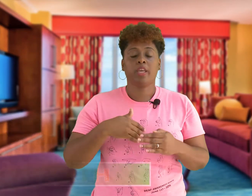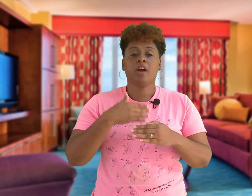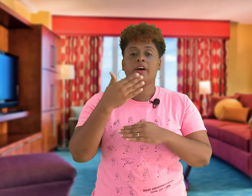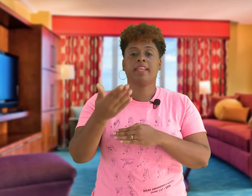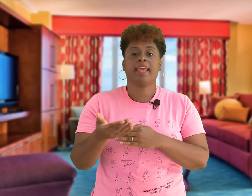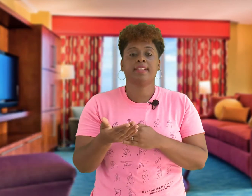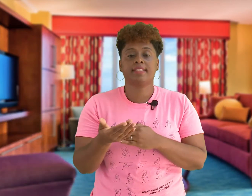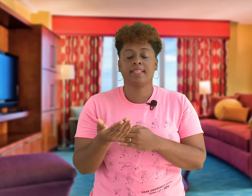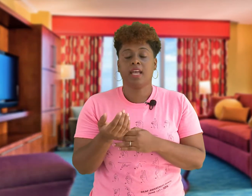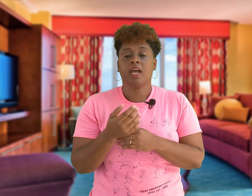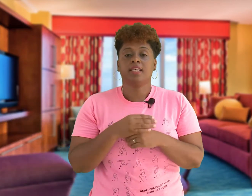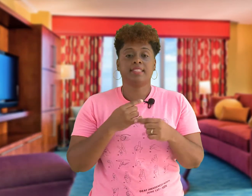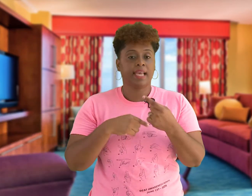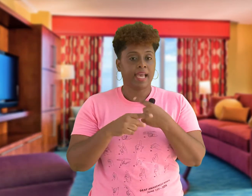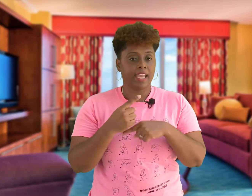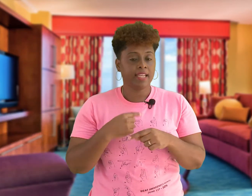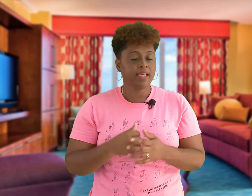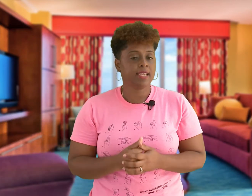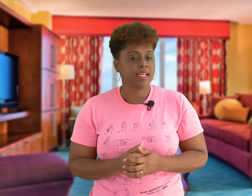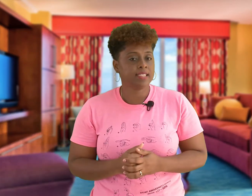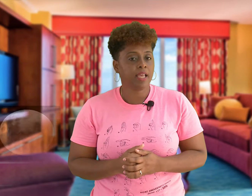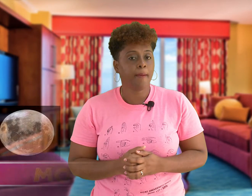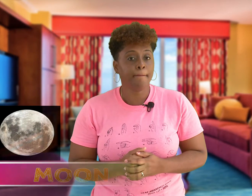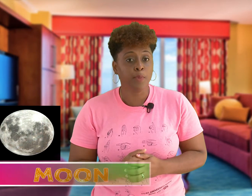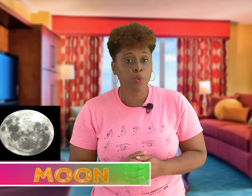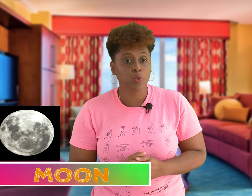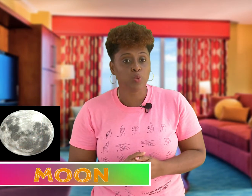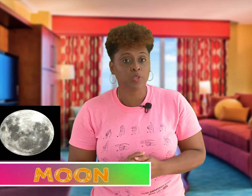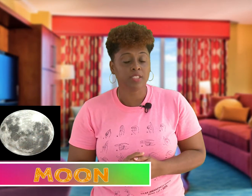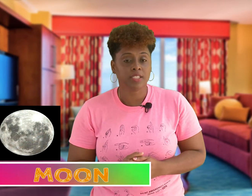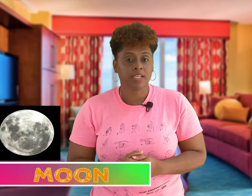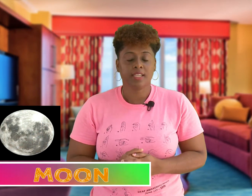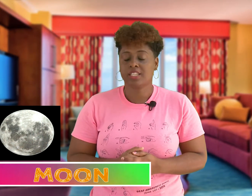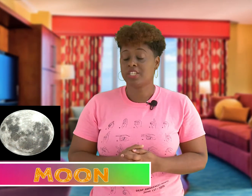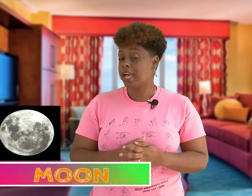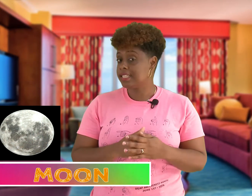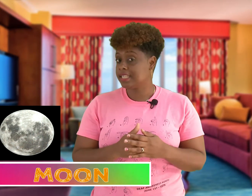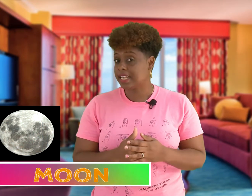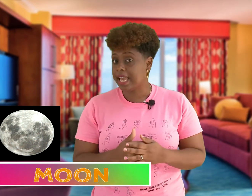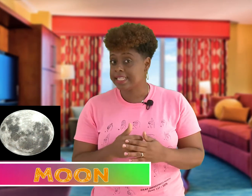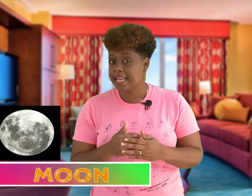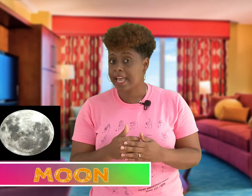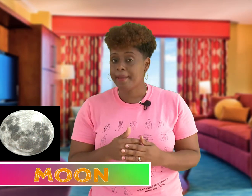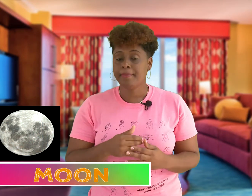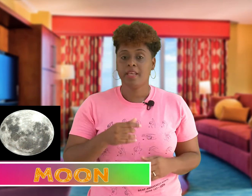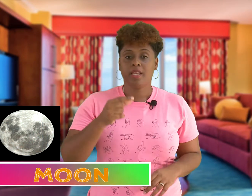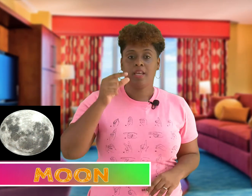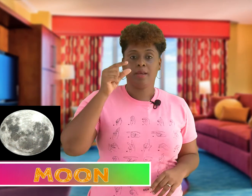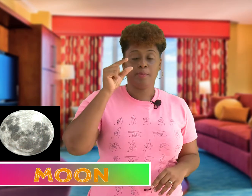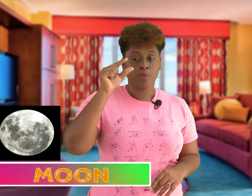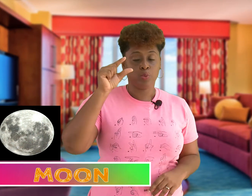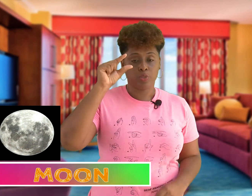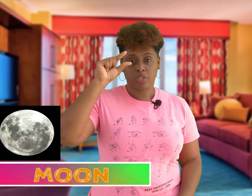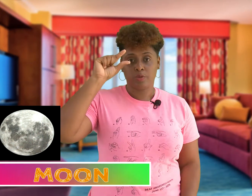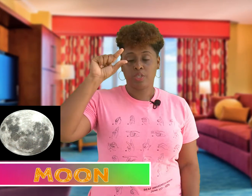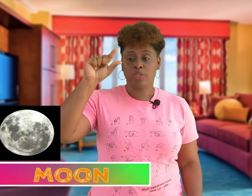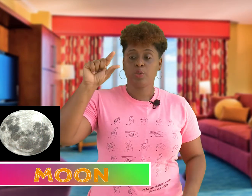Okay, our next sign is moon. That shines in the nighttime. Moon. Now you